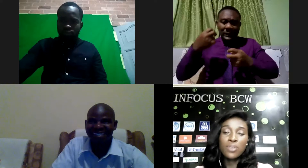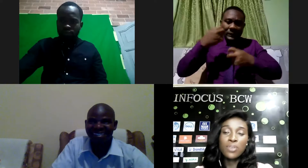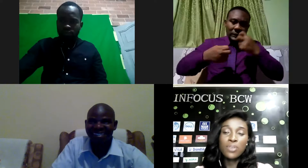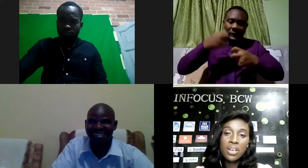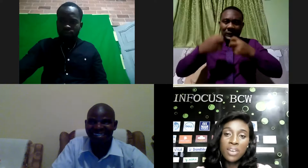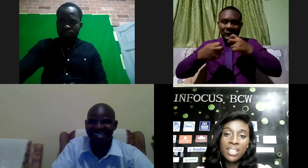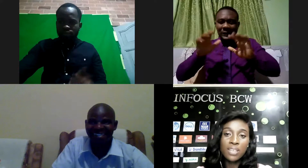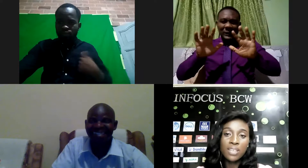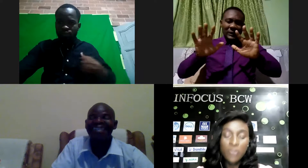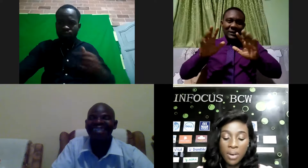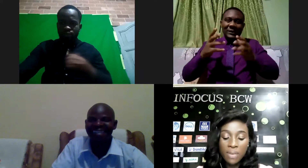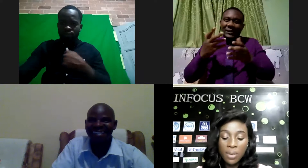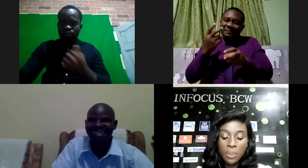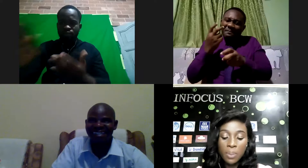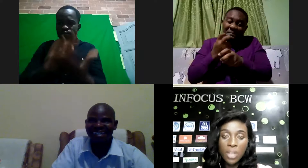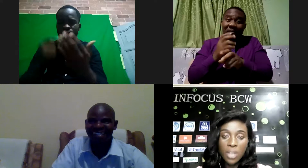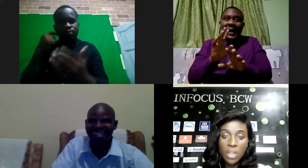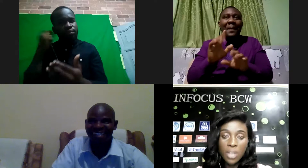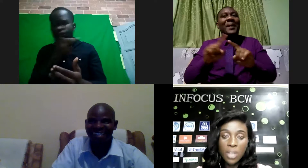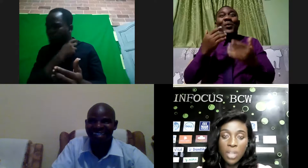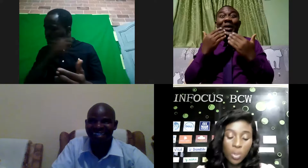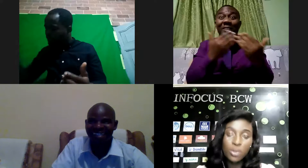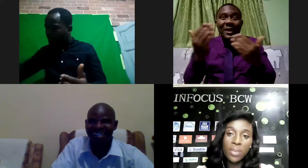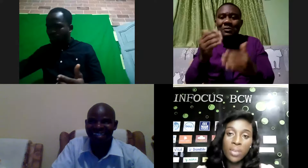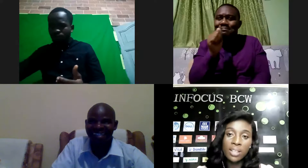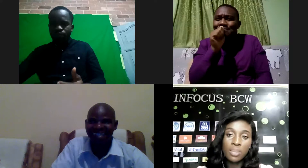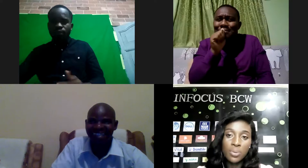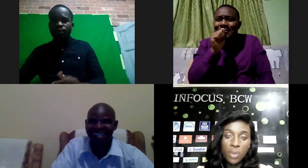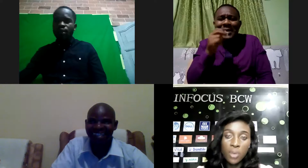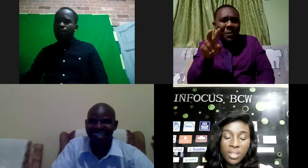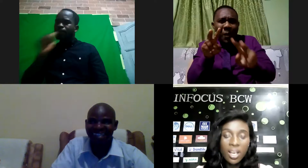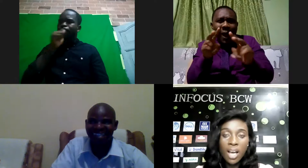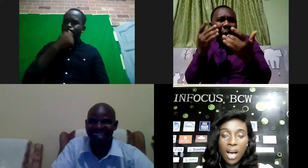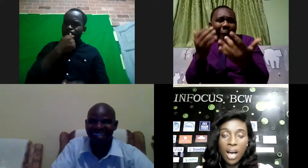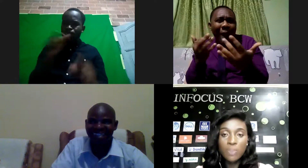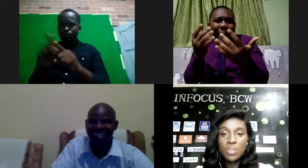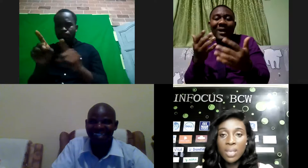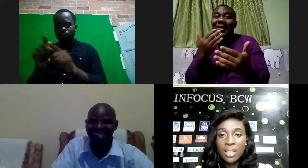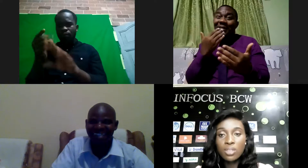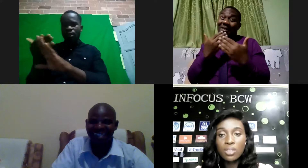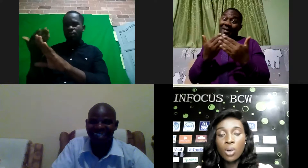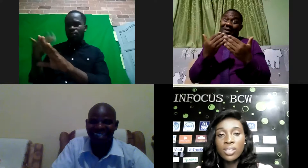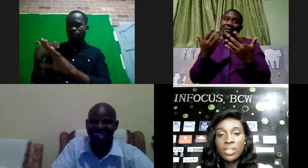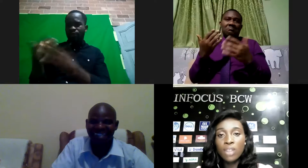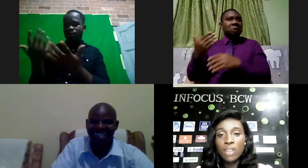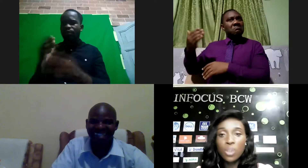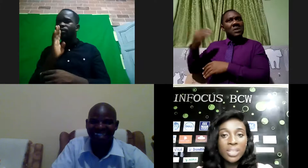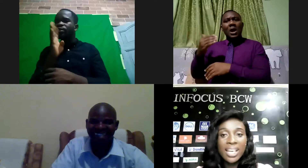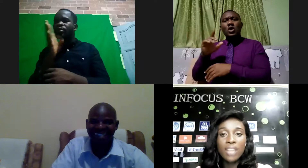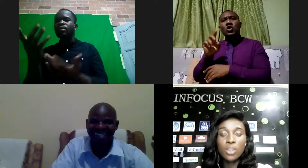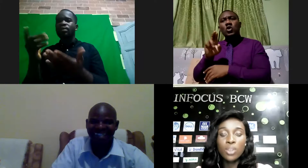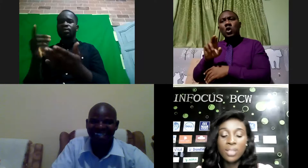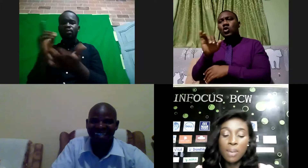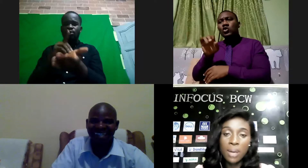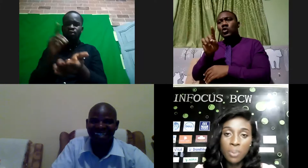been very great and very, very patient with us. We also thank the previous speakers, Dr. Jody